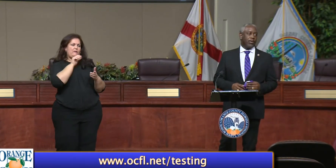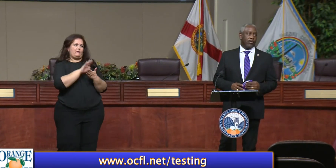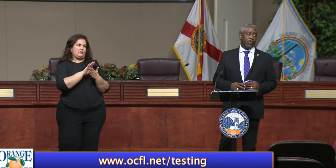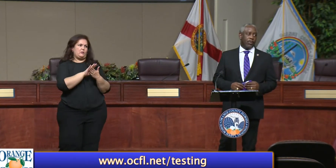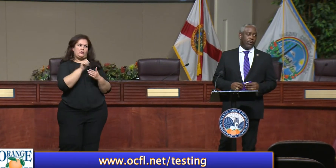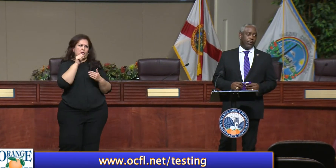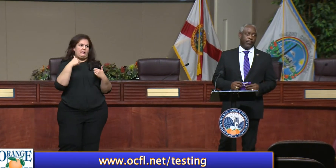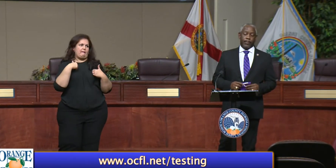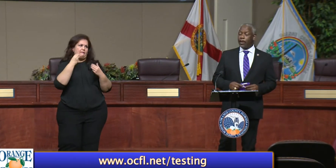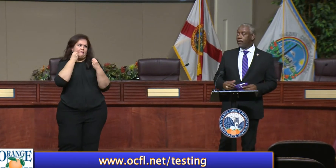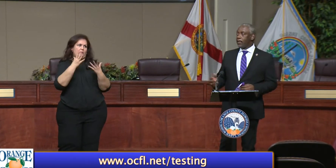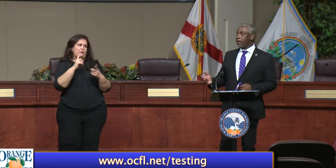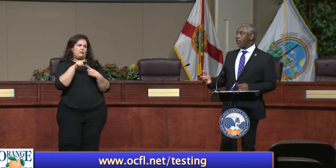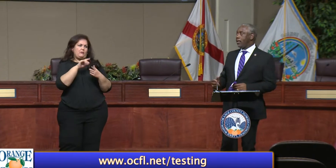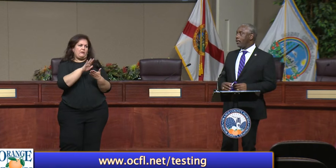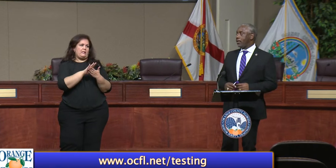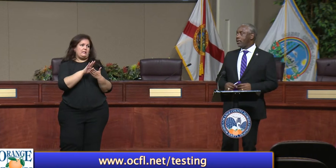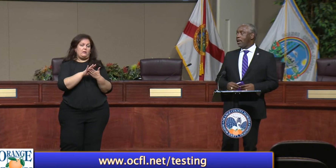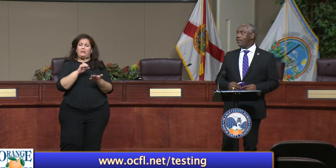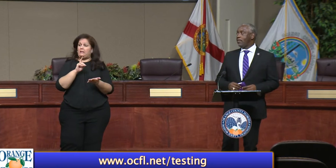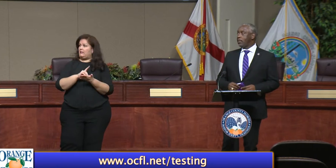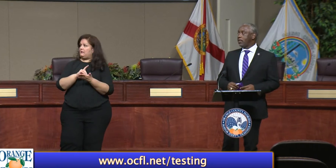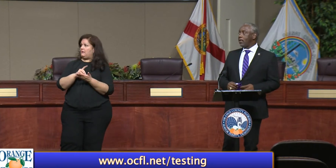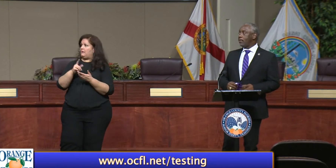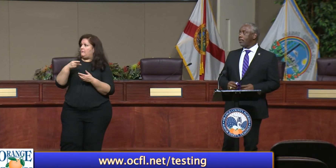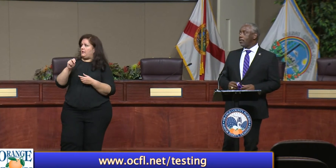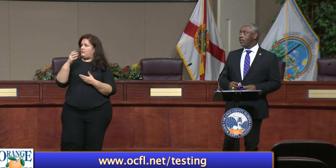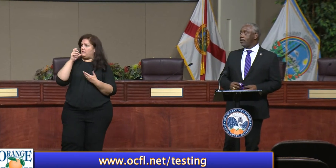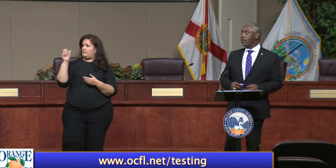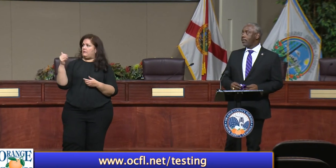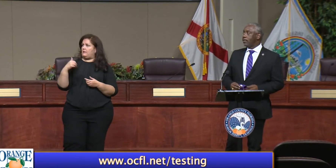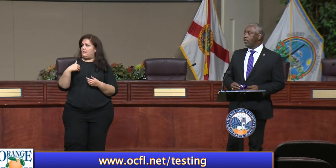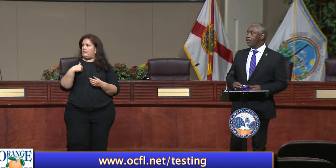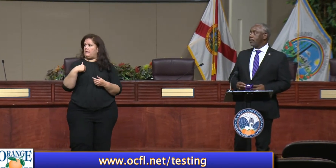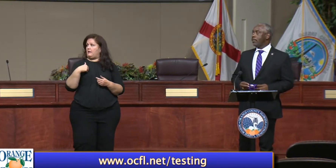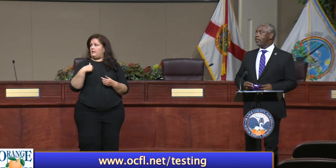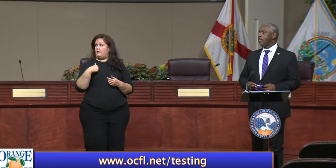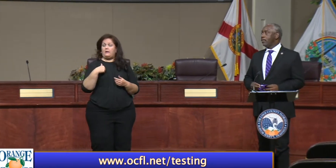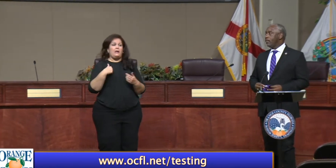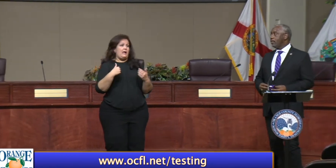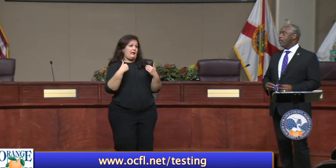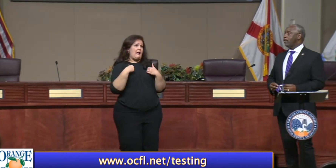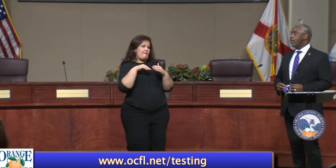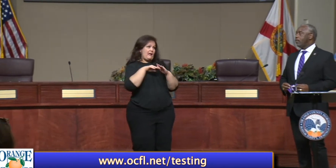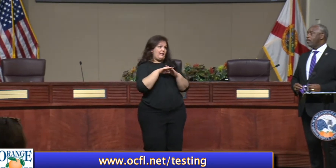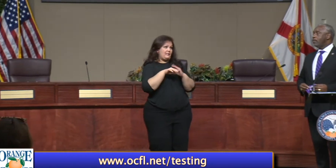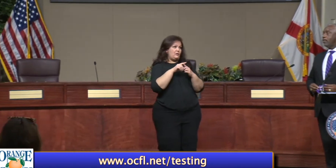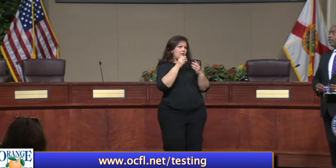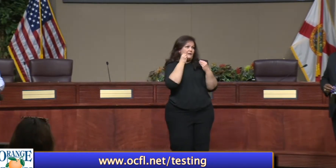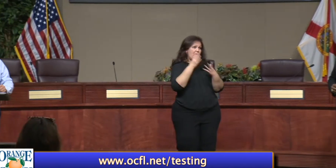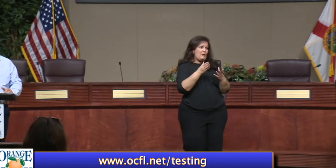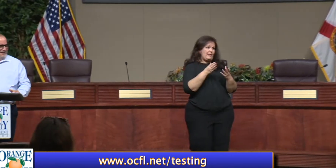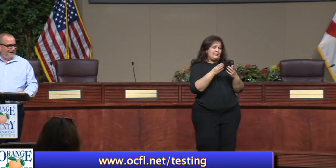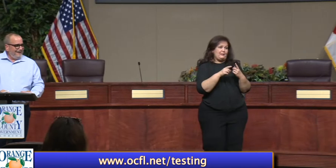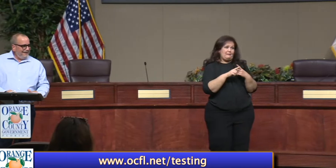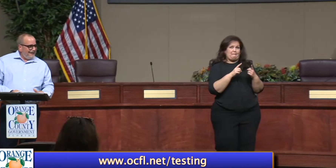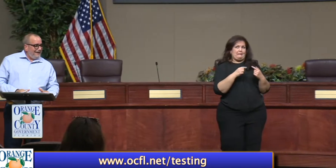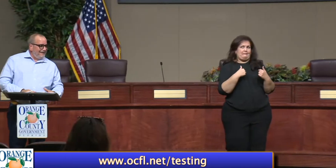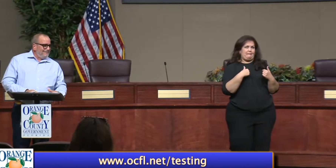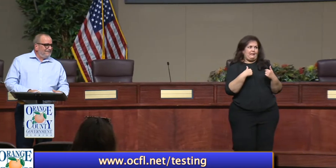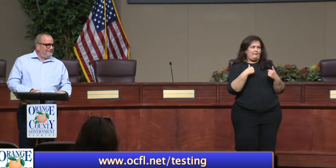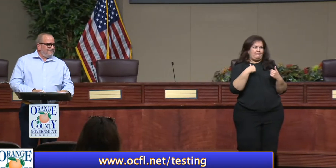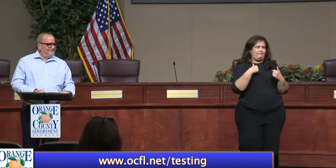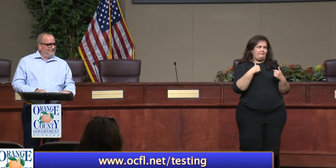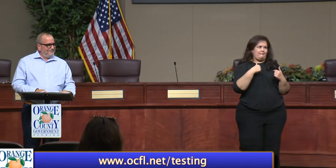on Bishop Moore. And if Dr. Pino doesn't have it, Well, I have access to the information. I don't have it in my